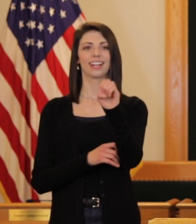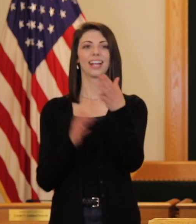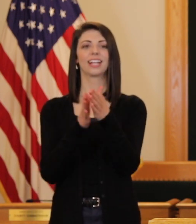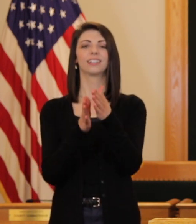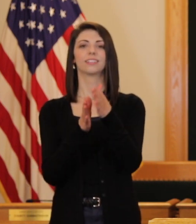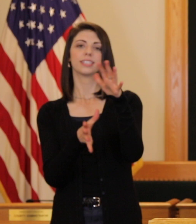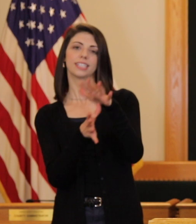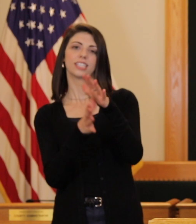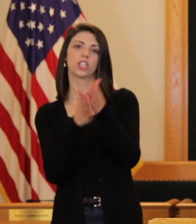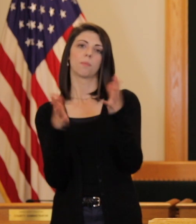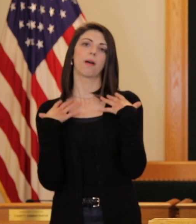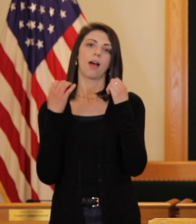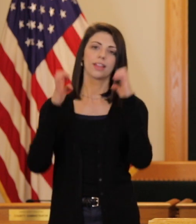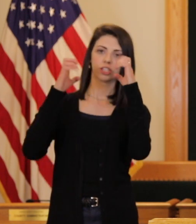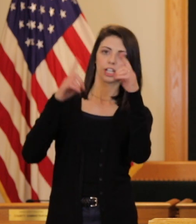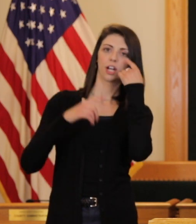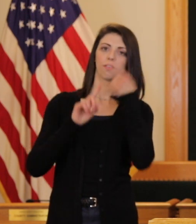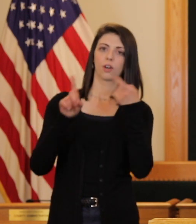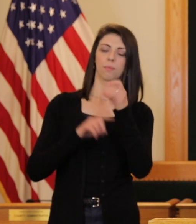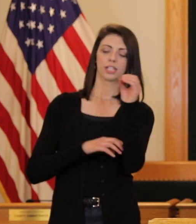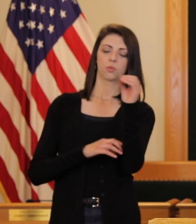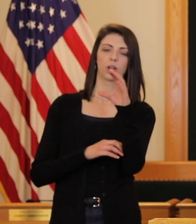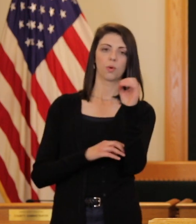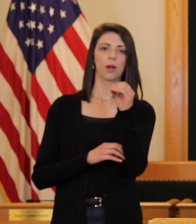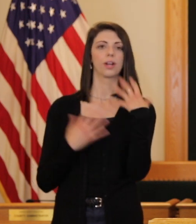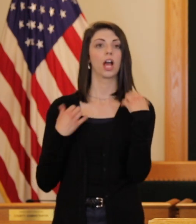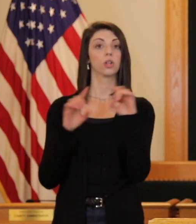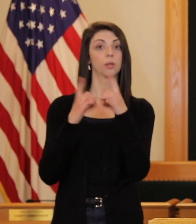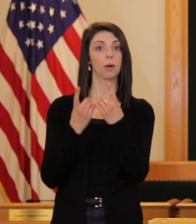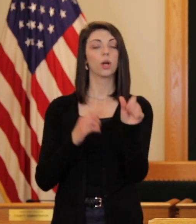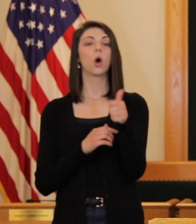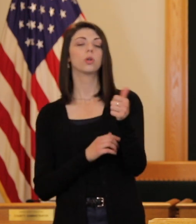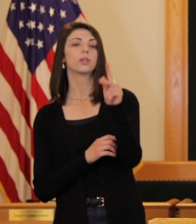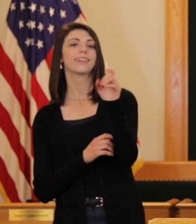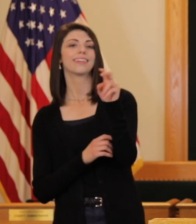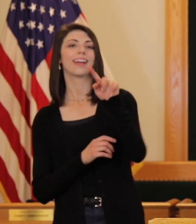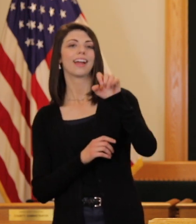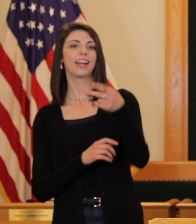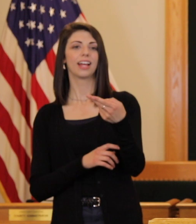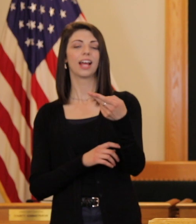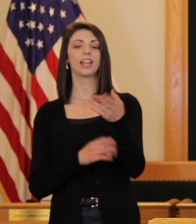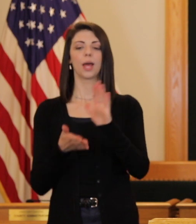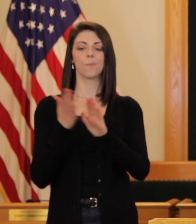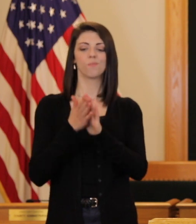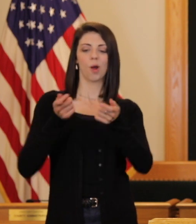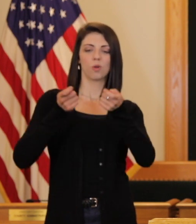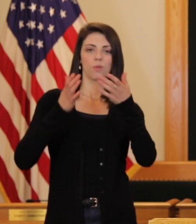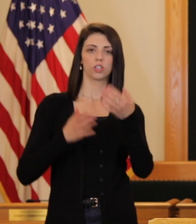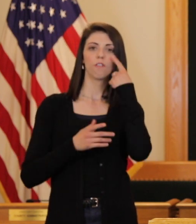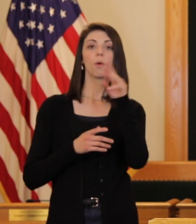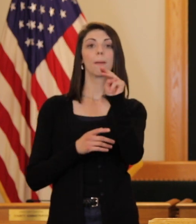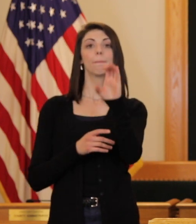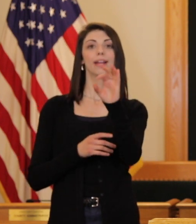Senior Public Health Educator for the Oswego County Health Department, and Kenneth Dolan, Operations Manager for McPhee